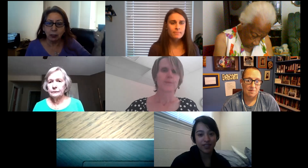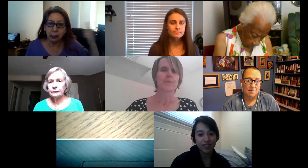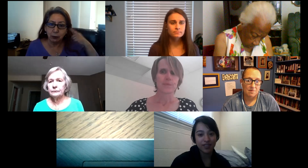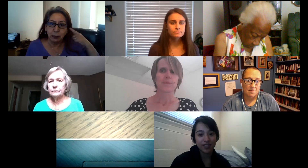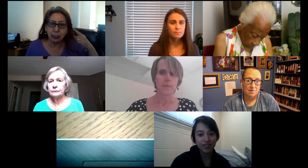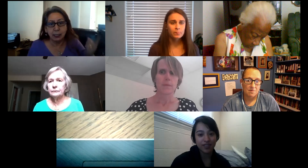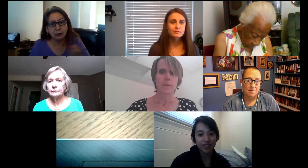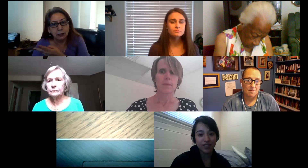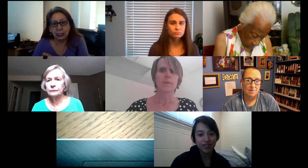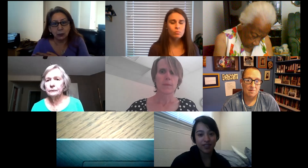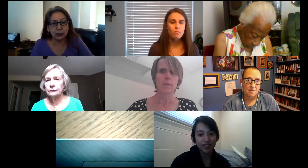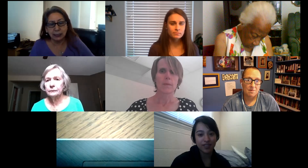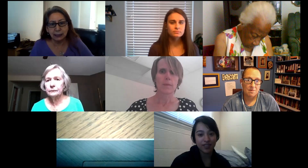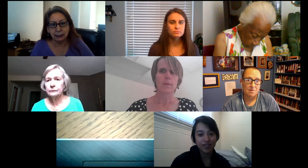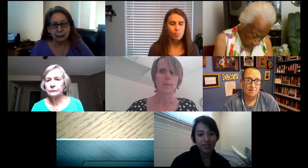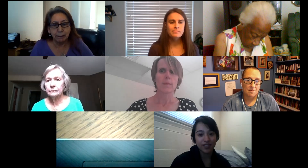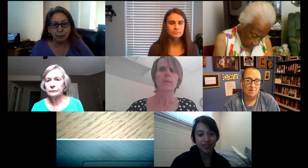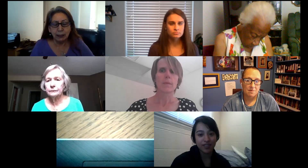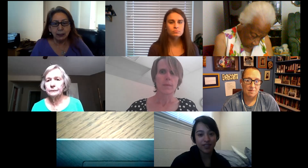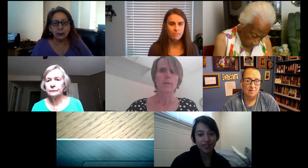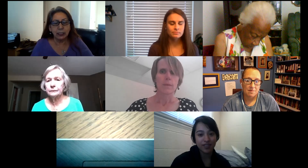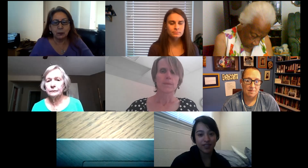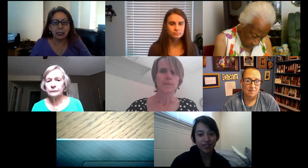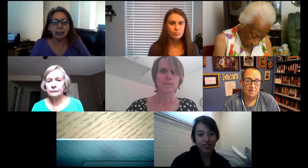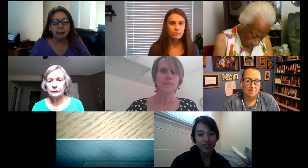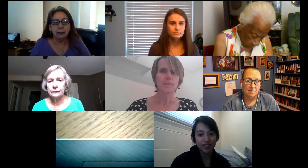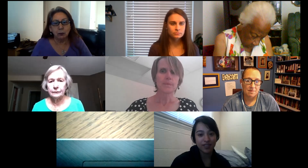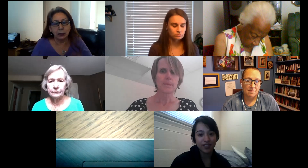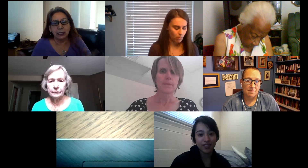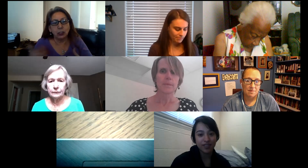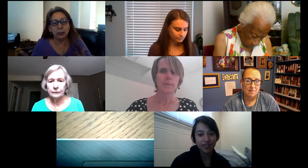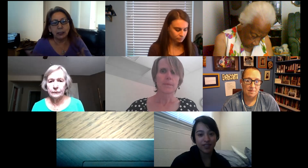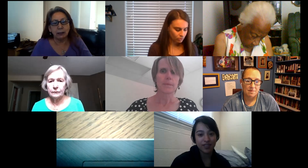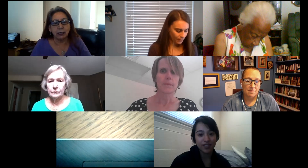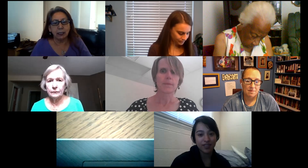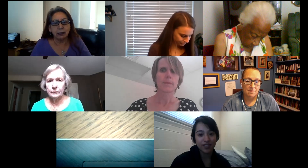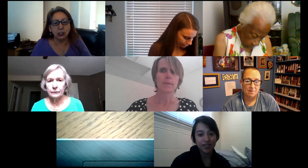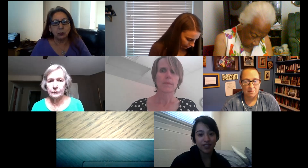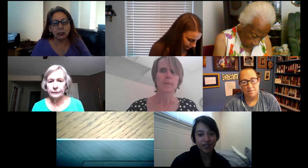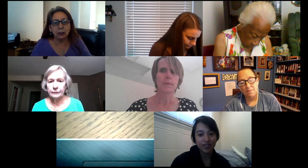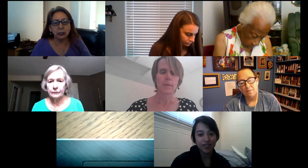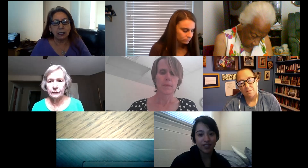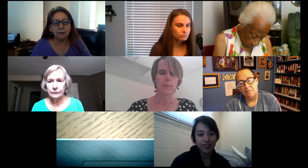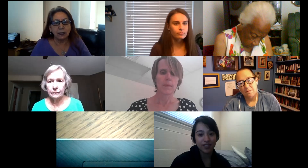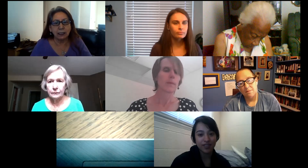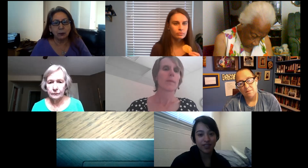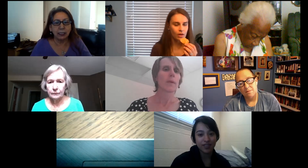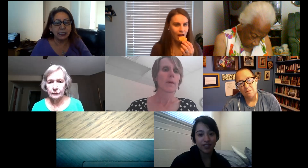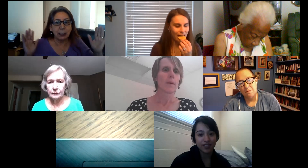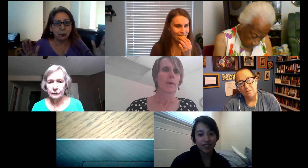hear me and the second one doesn't? So anyway, when they told me that she was gonna go deaf, I said, well, at least I'm not